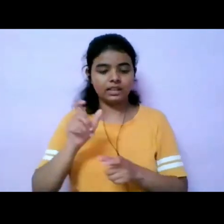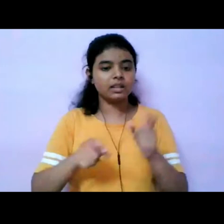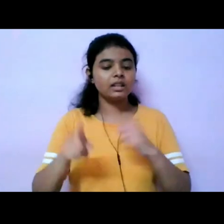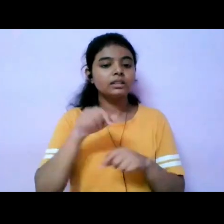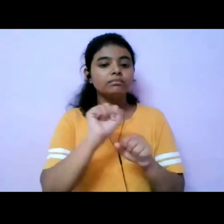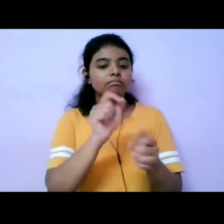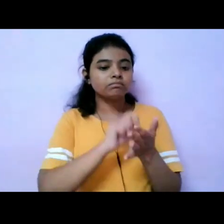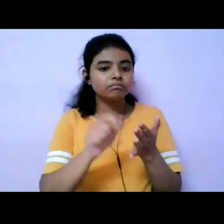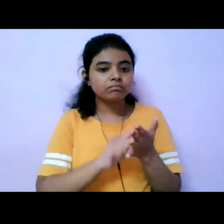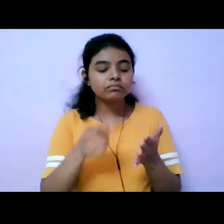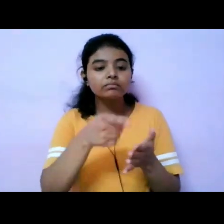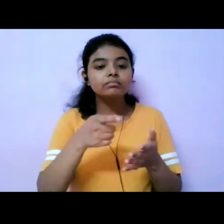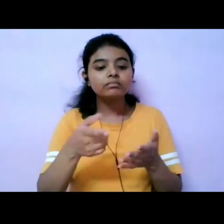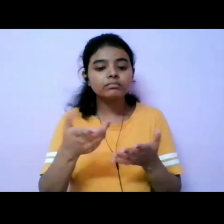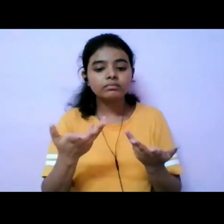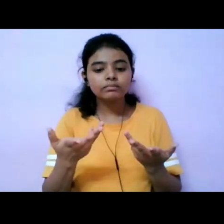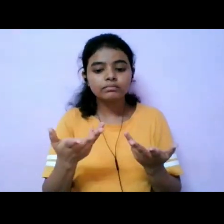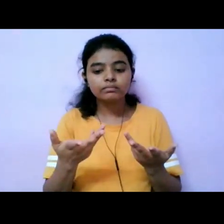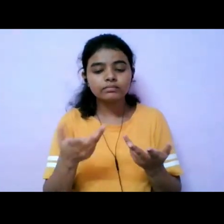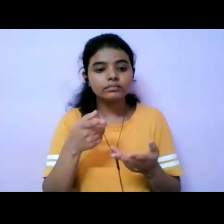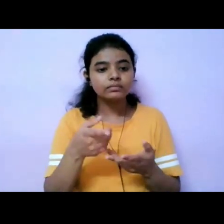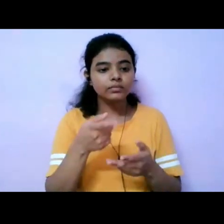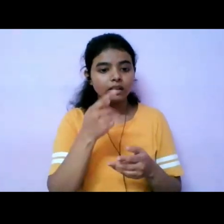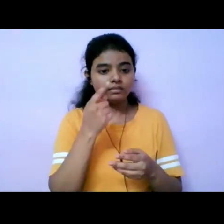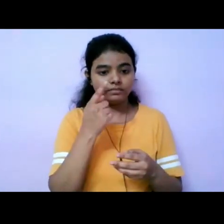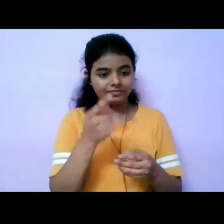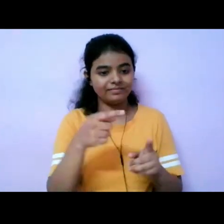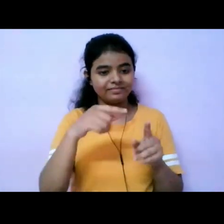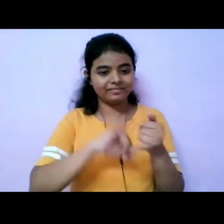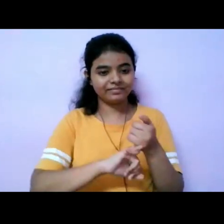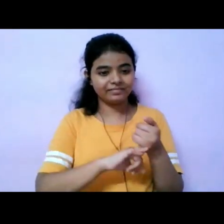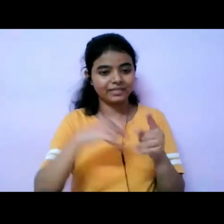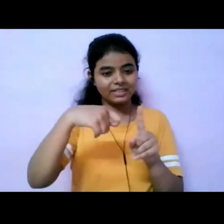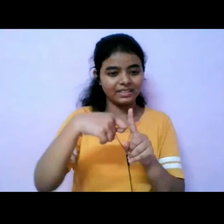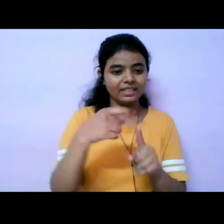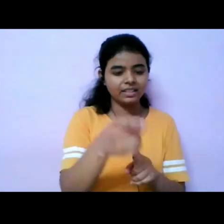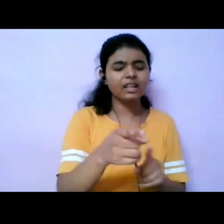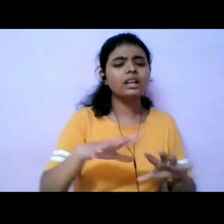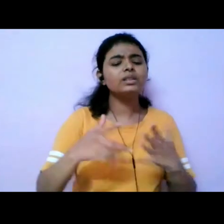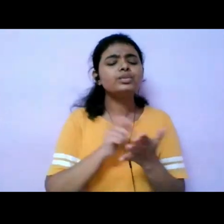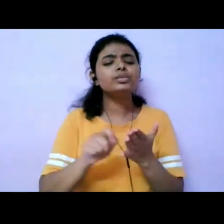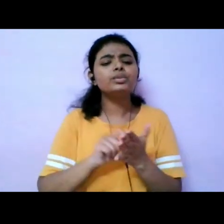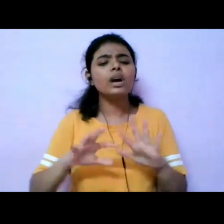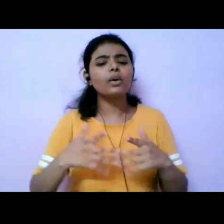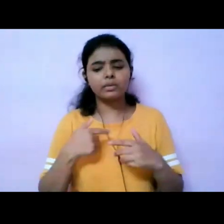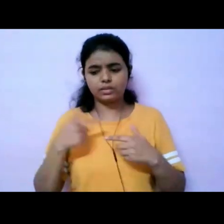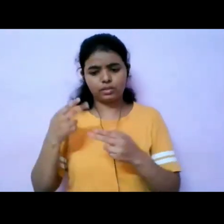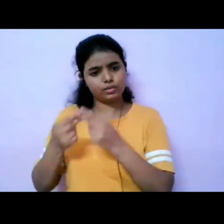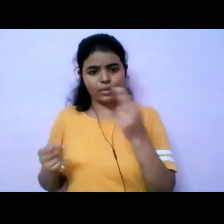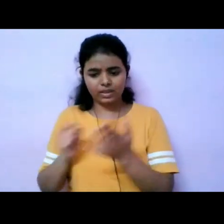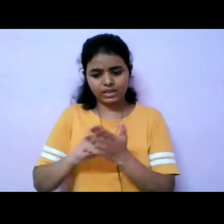what technique does he use to, does Professor Kuusisto use to write? Because all of us have a story, but many of us don't